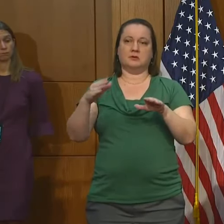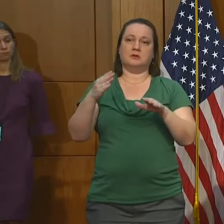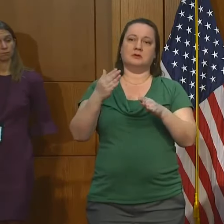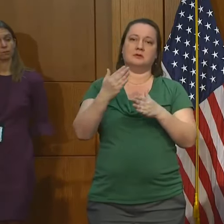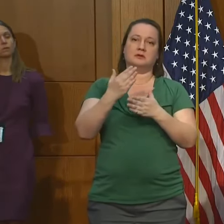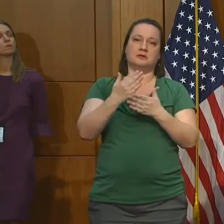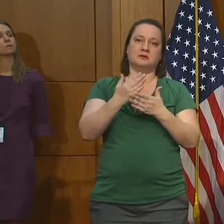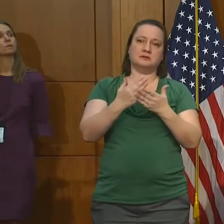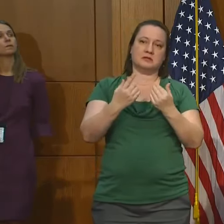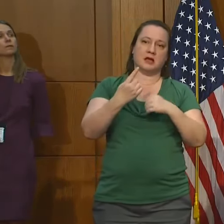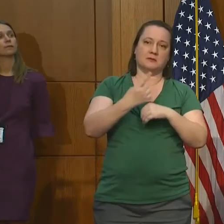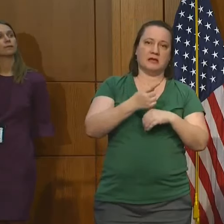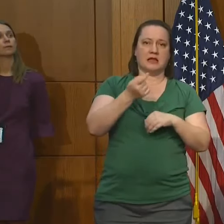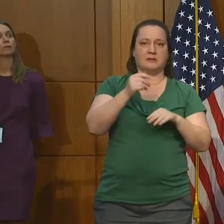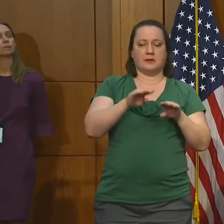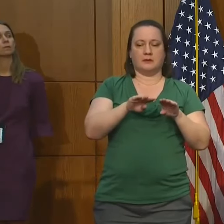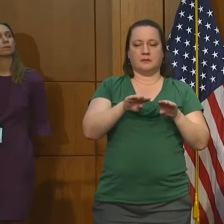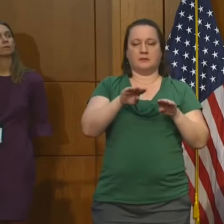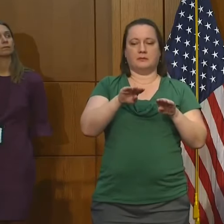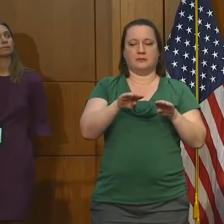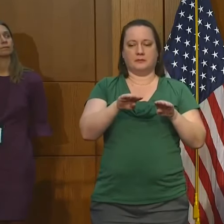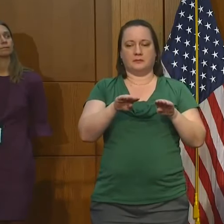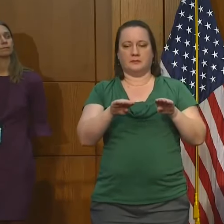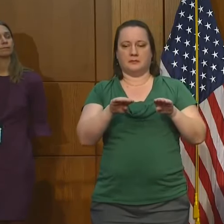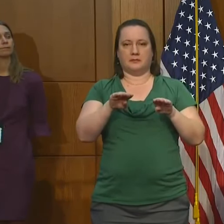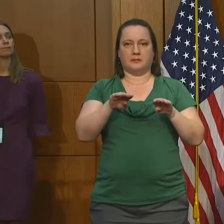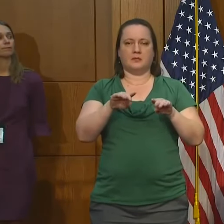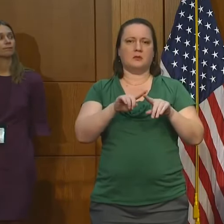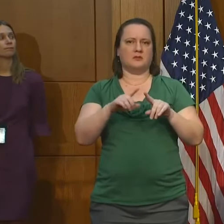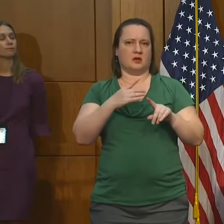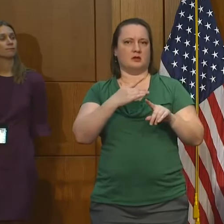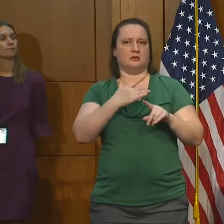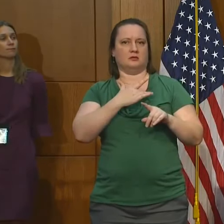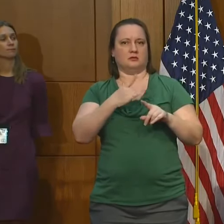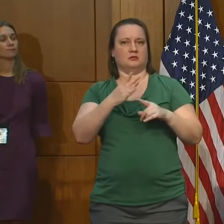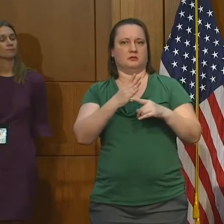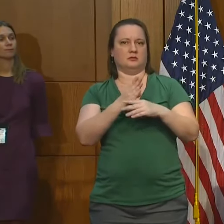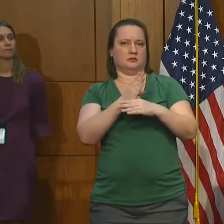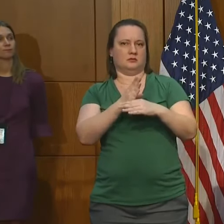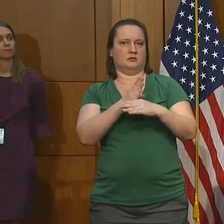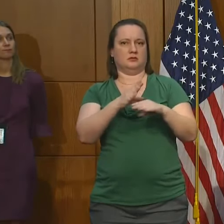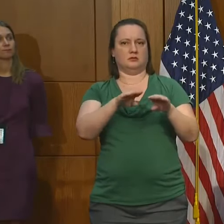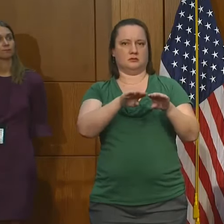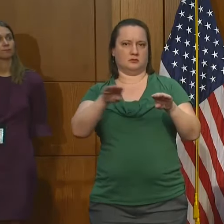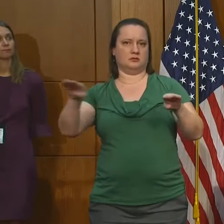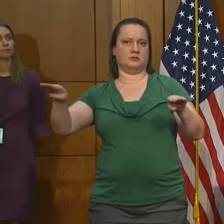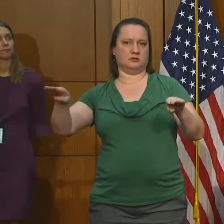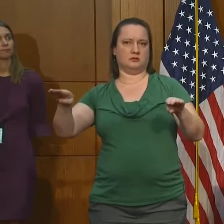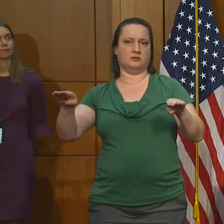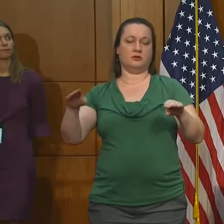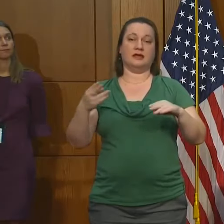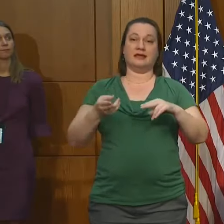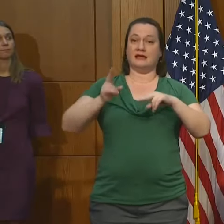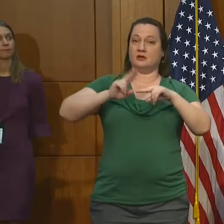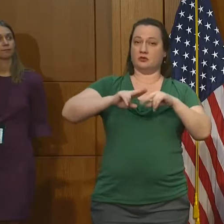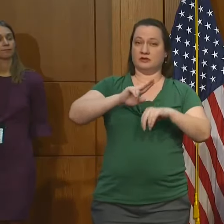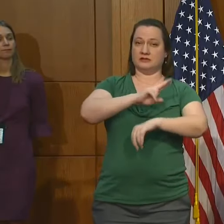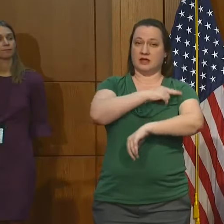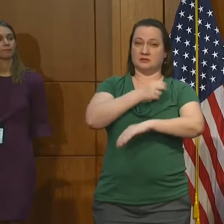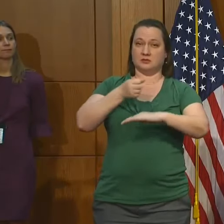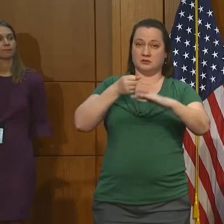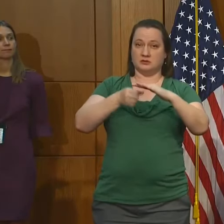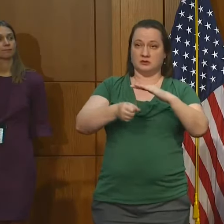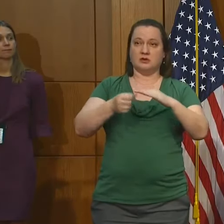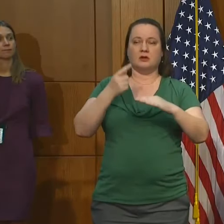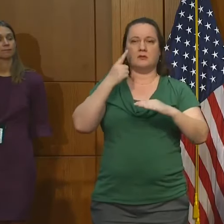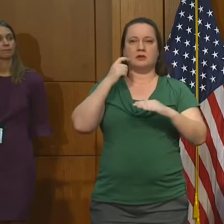more hospitalizations or days when it goes down. A lot of the increase in hospitalizations is due, remember, a week or